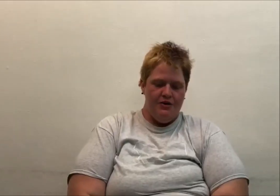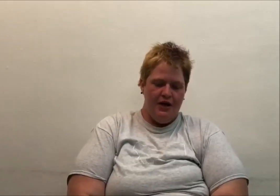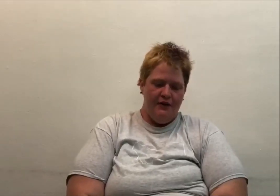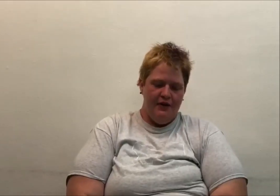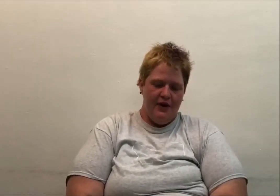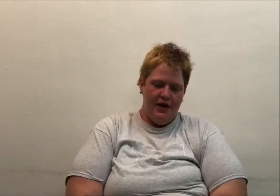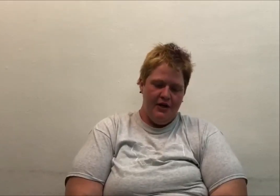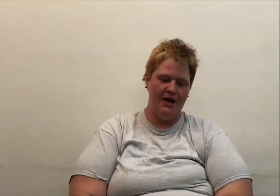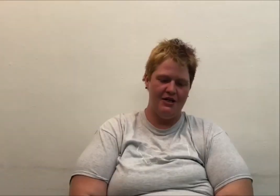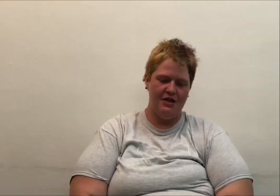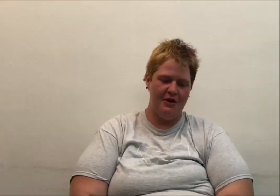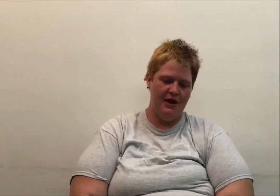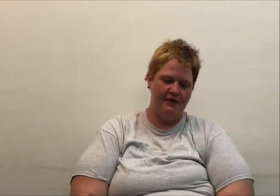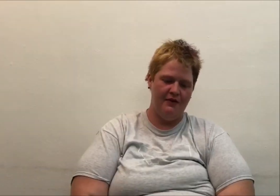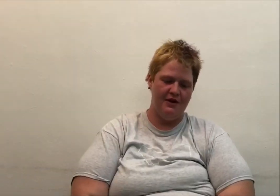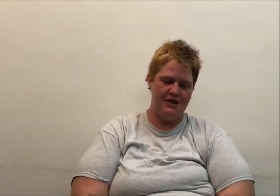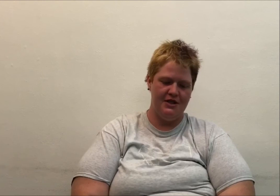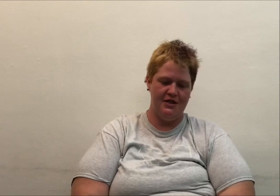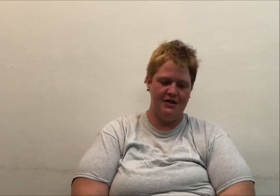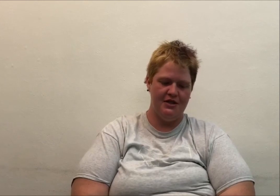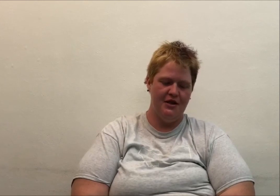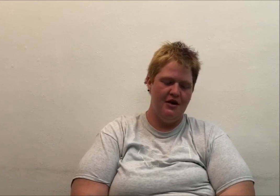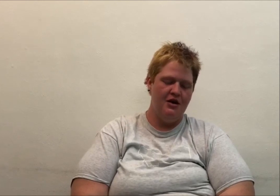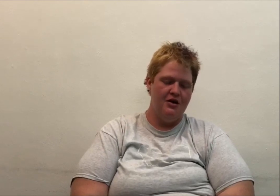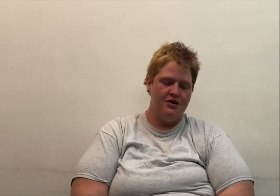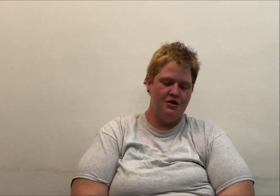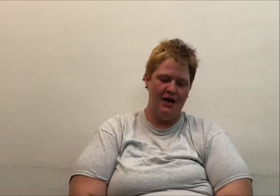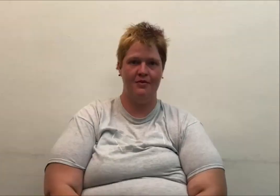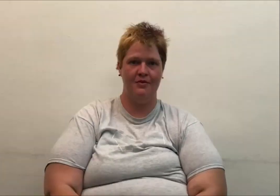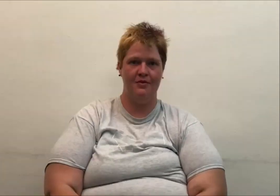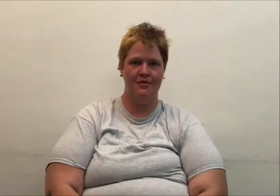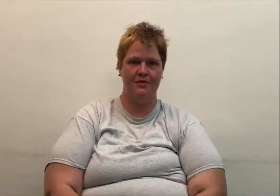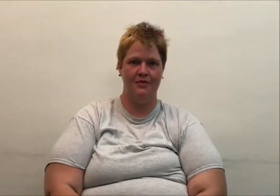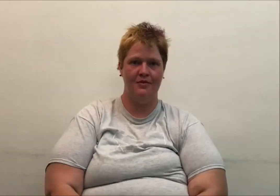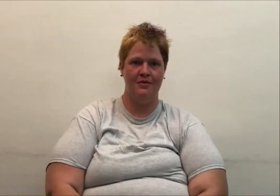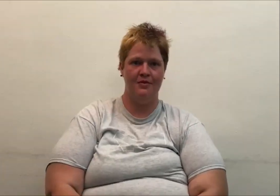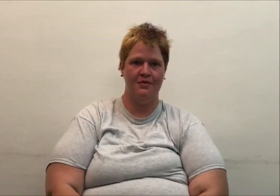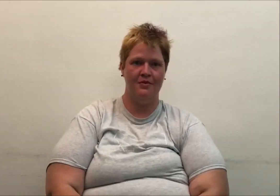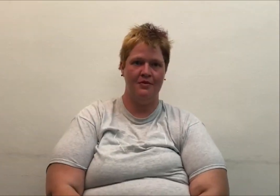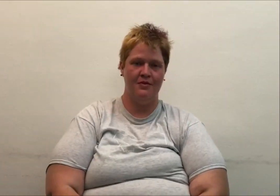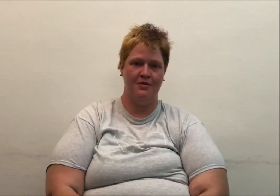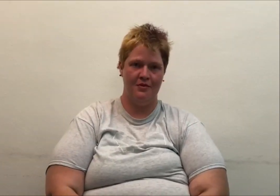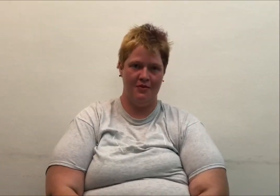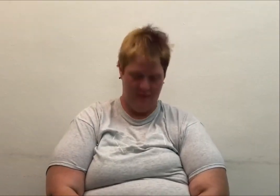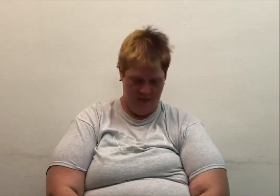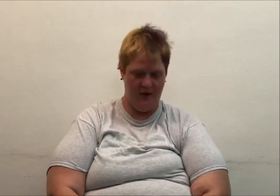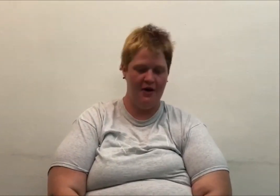I was doing everything I could. I turned my life over to Jesus. Sure.